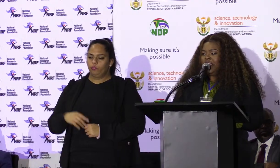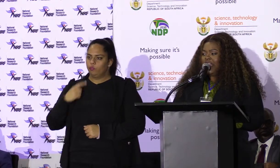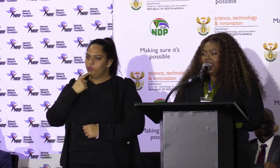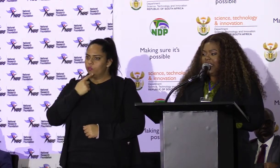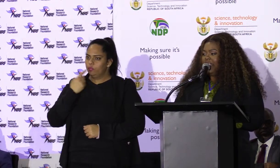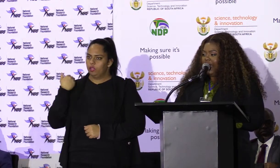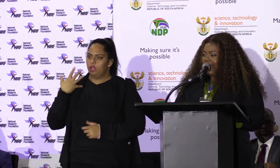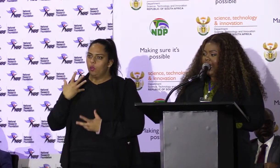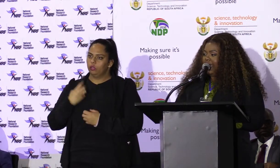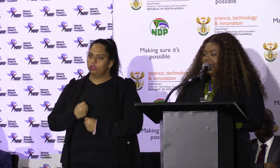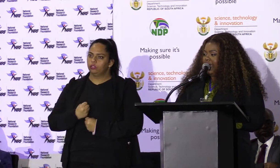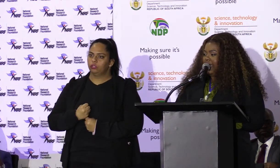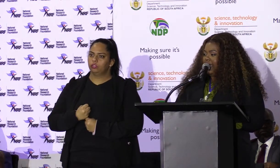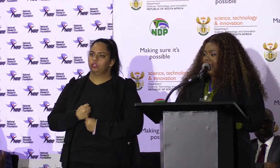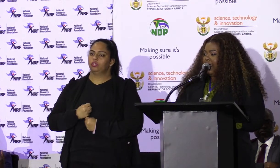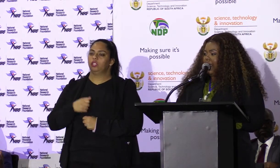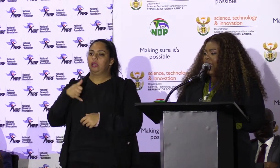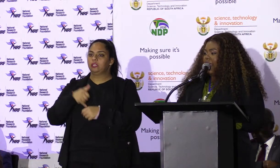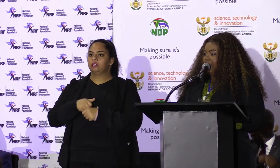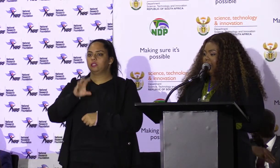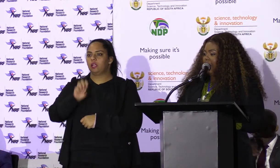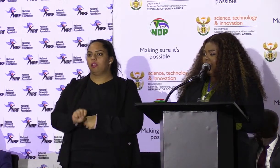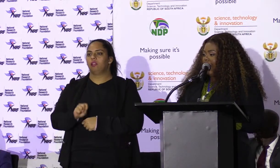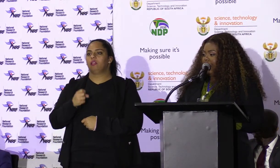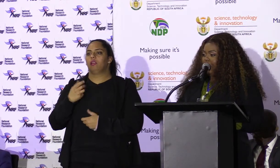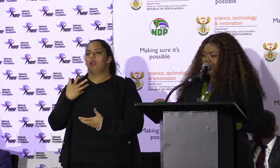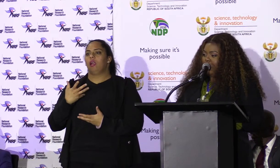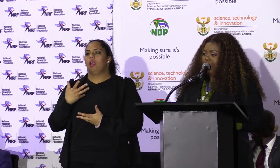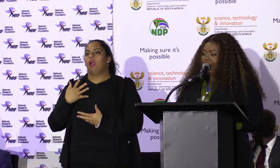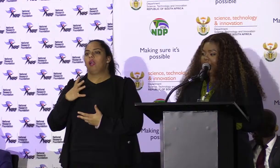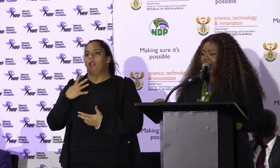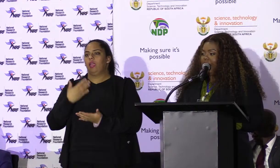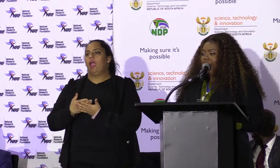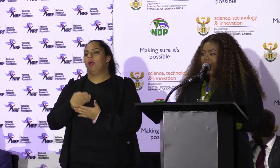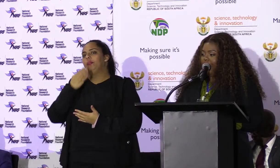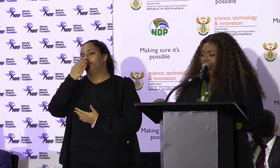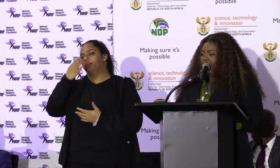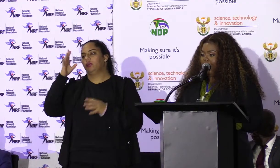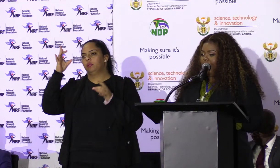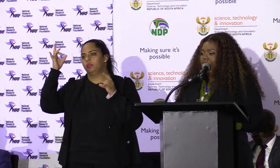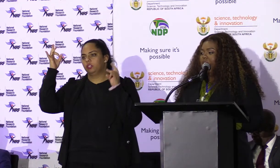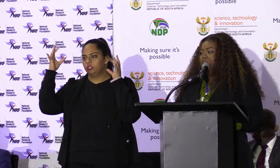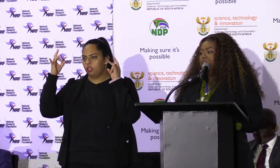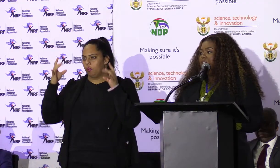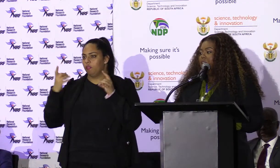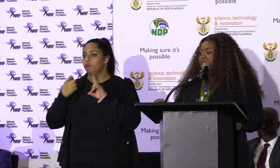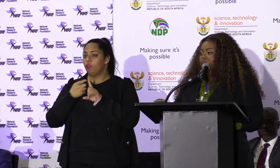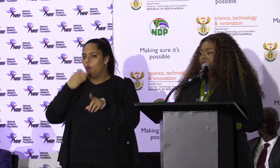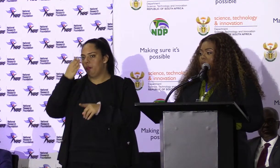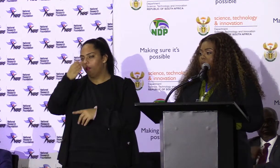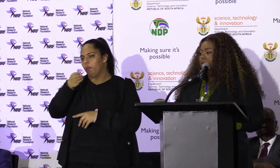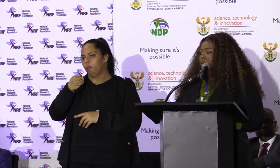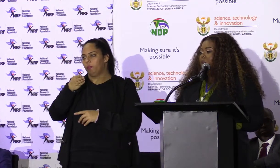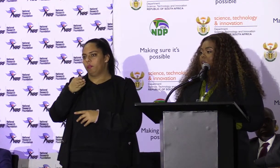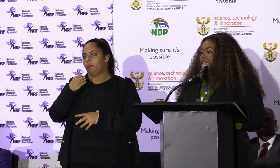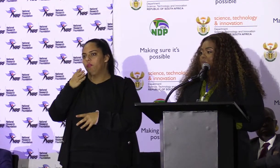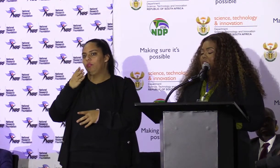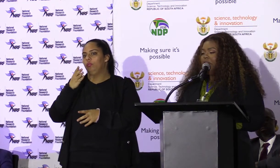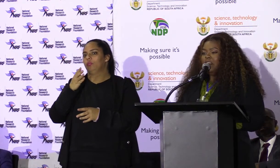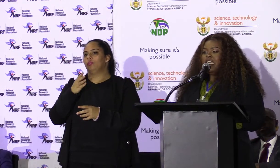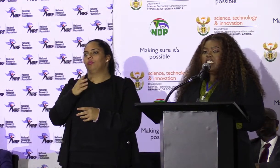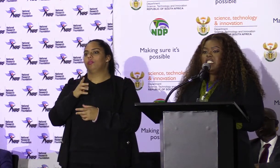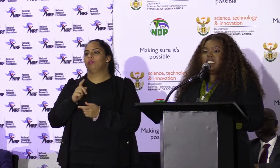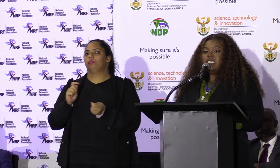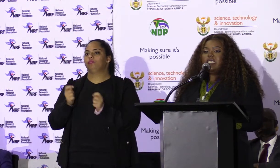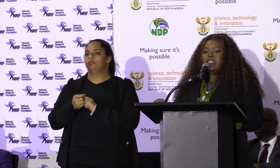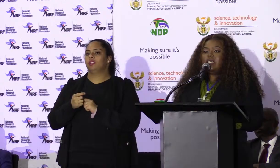he wished that in Sutherland they can be astronomers coming from there. You know, in